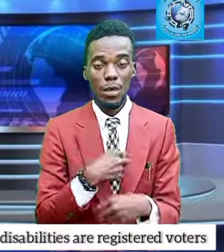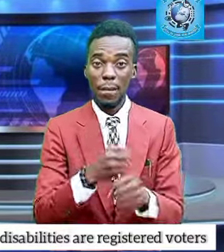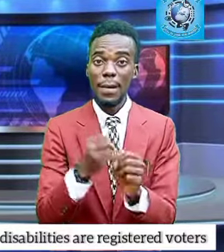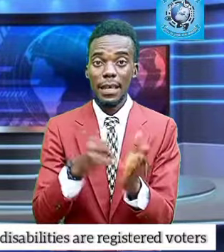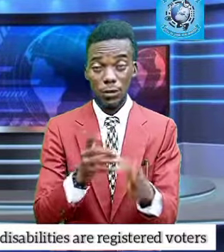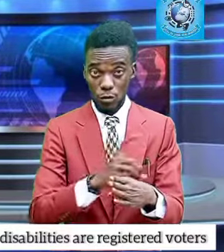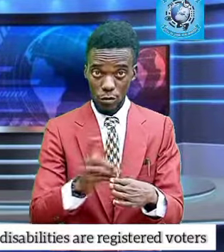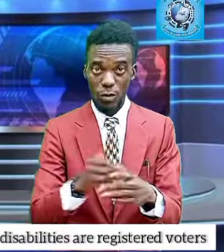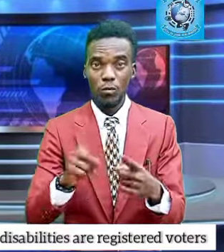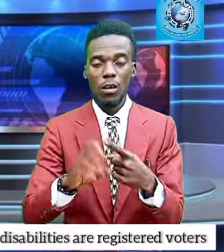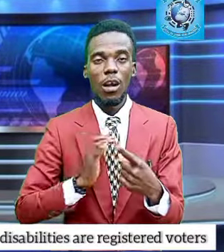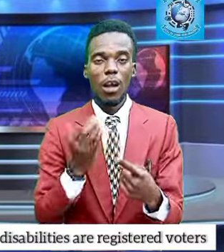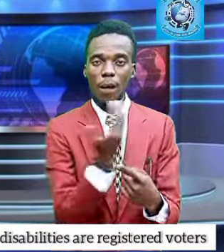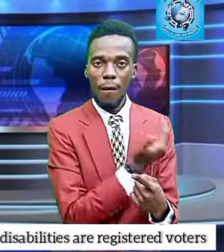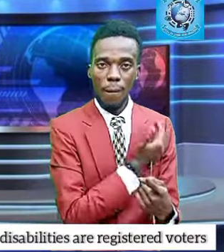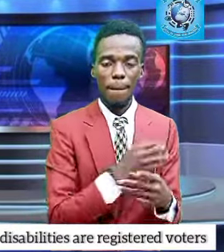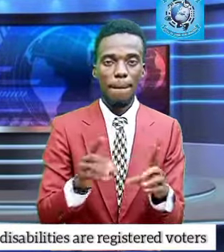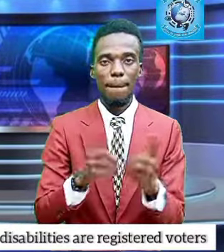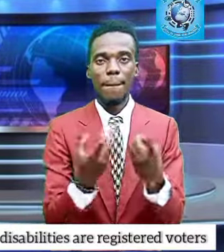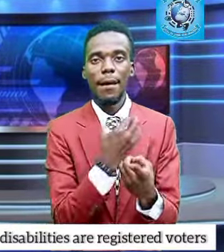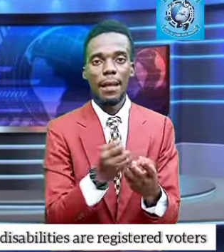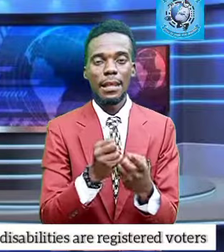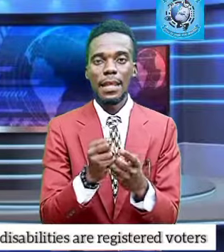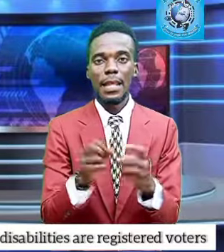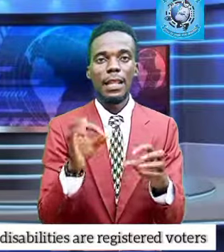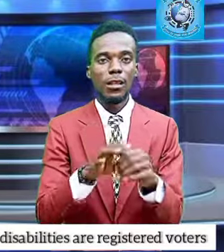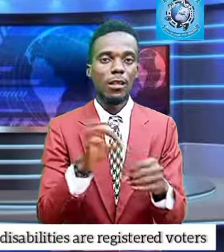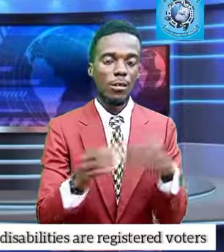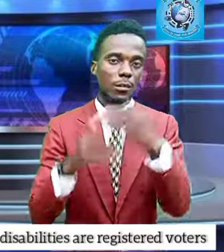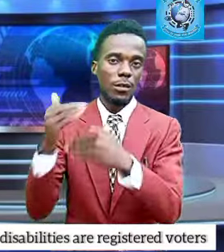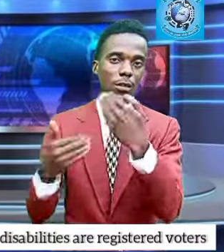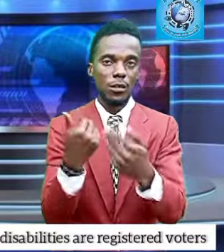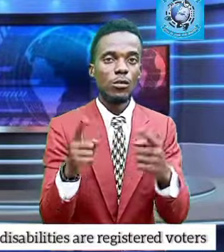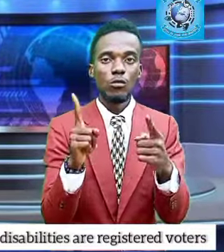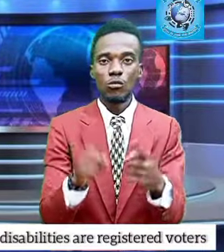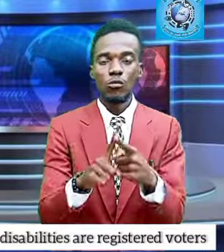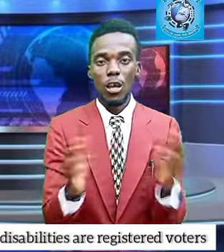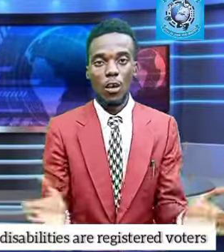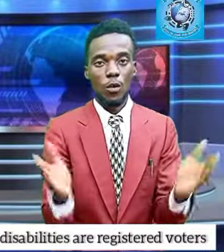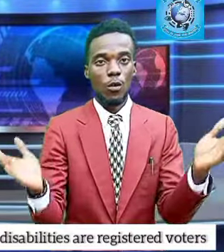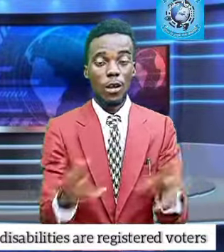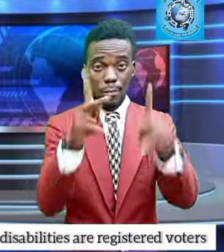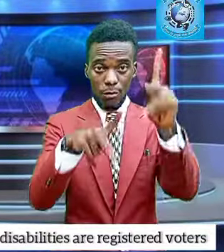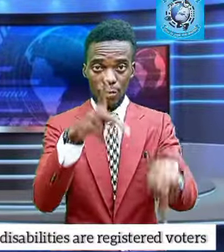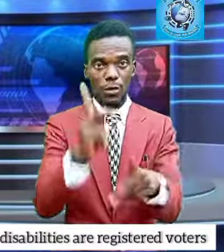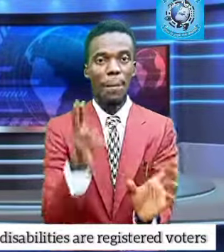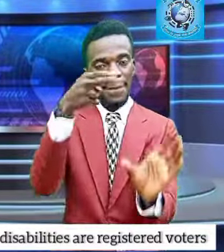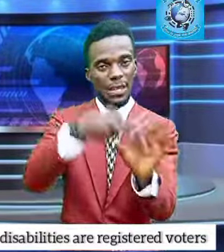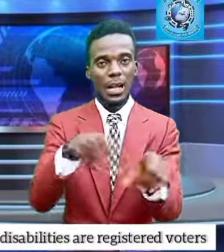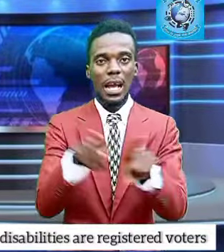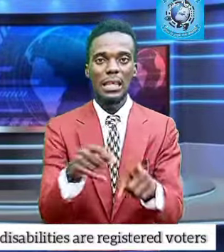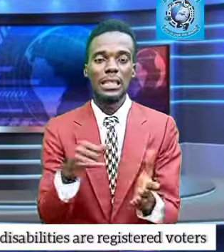and electoral processes, as well as national growth and development, to encourage their active participation as it says with